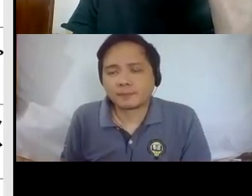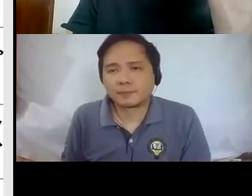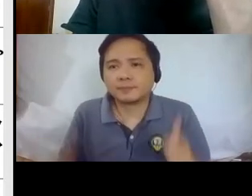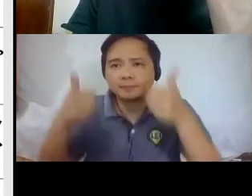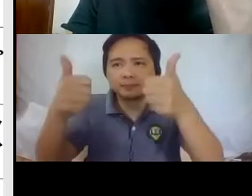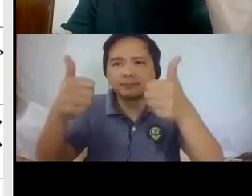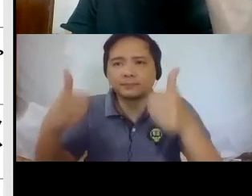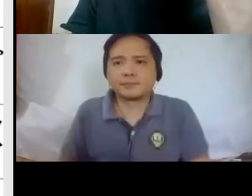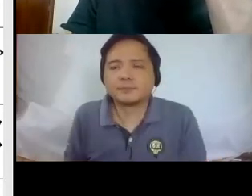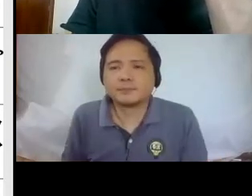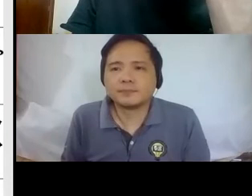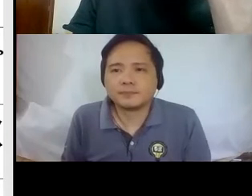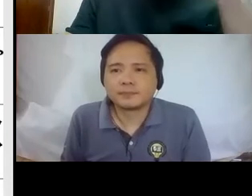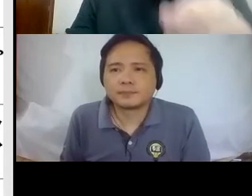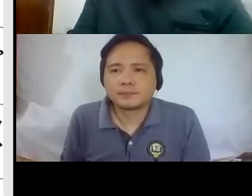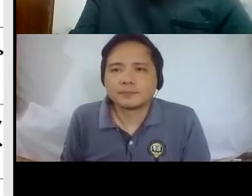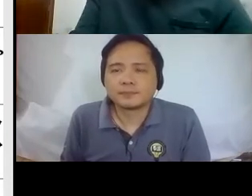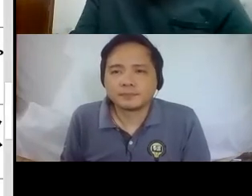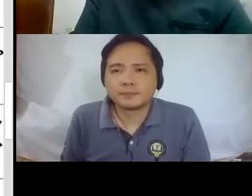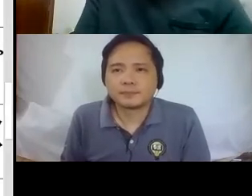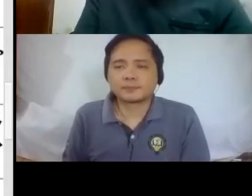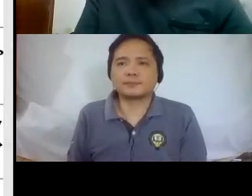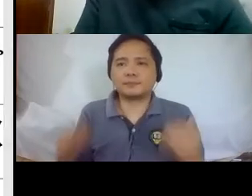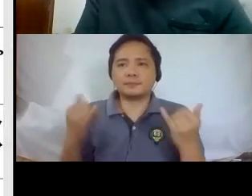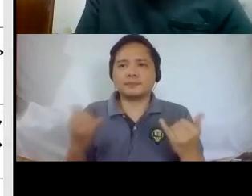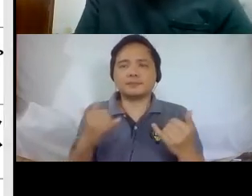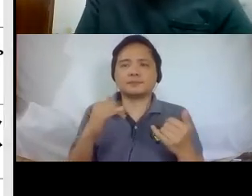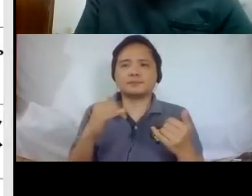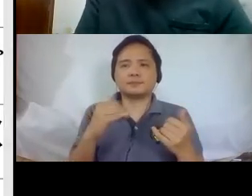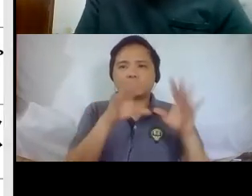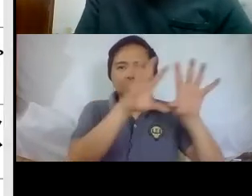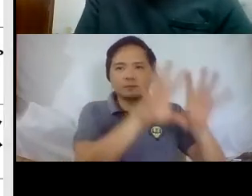Okay? All right, I'm going to stop sharing now.